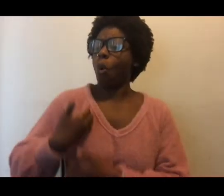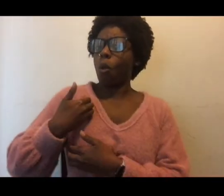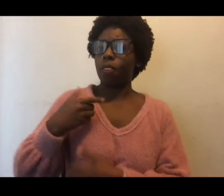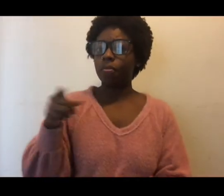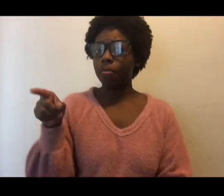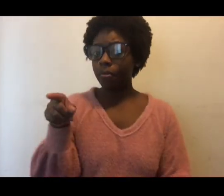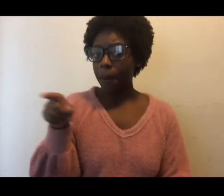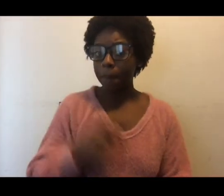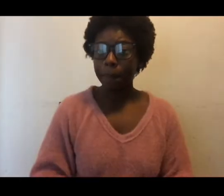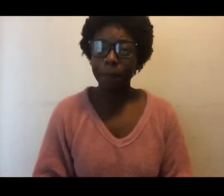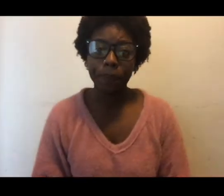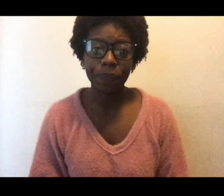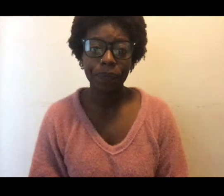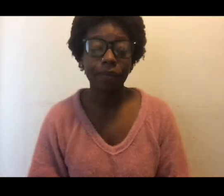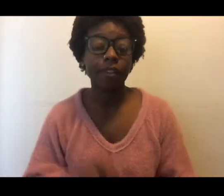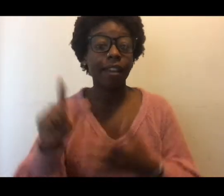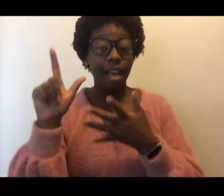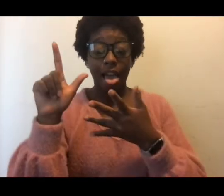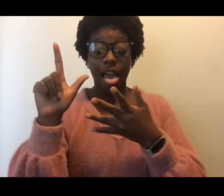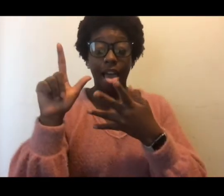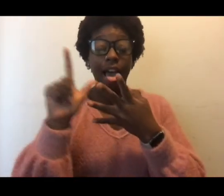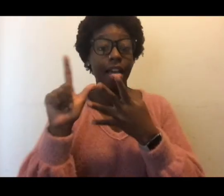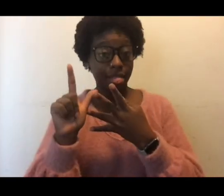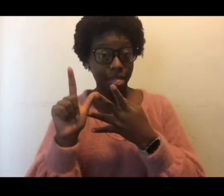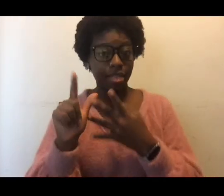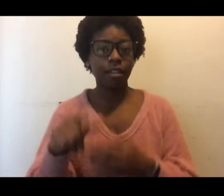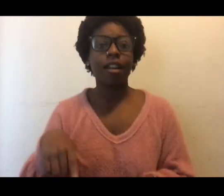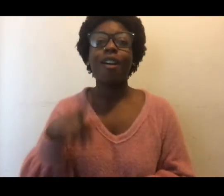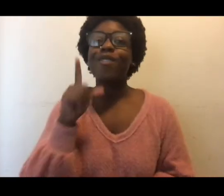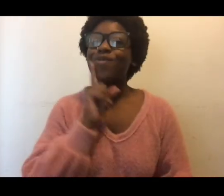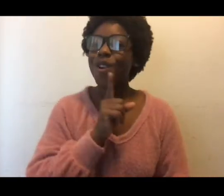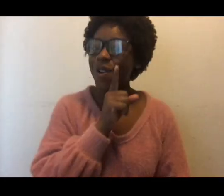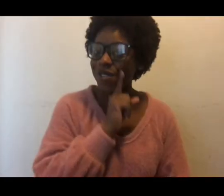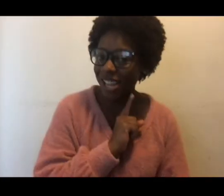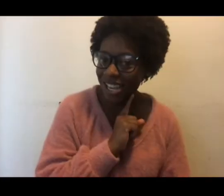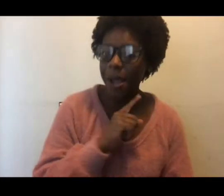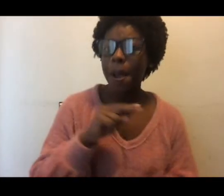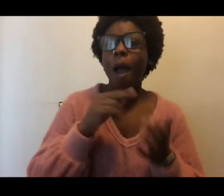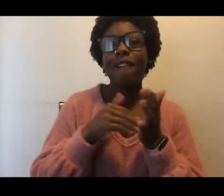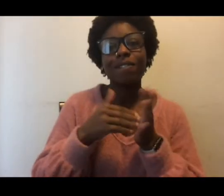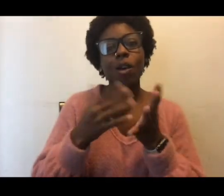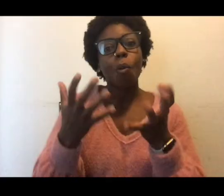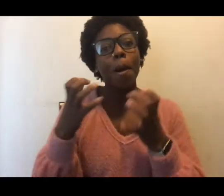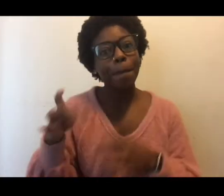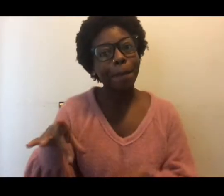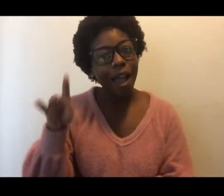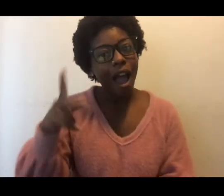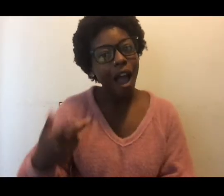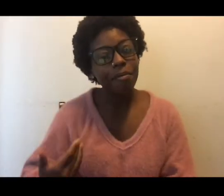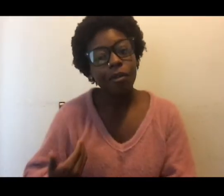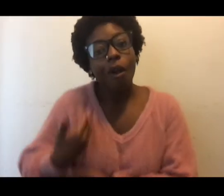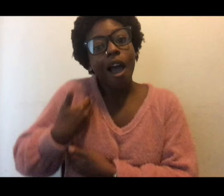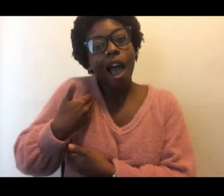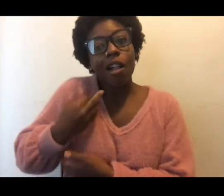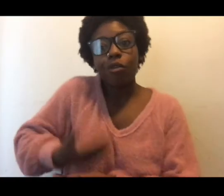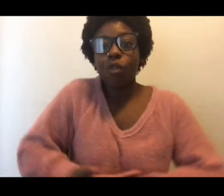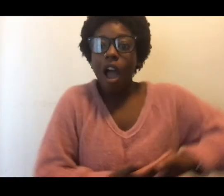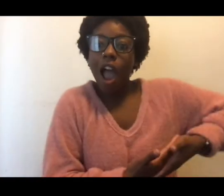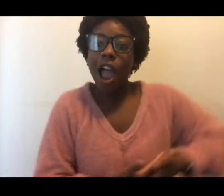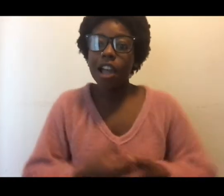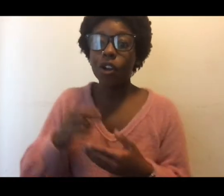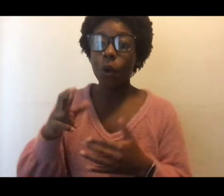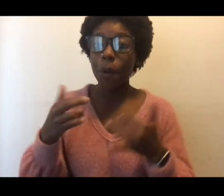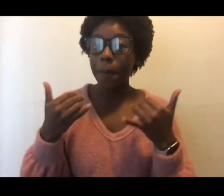or they're not comfortable with a stranger holding them. L for lonely, oftentimes wanting to be picked